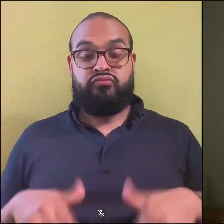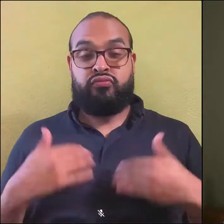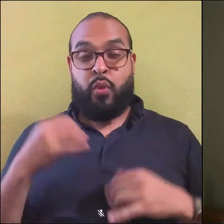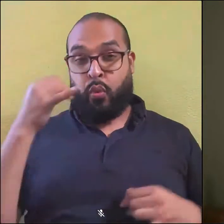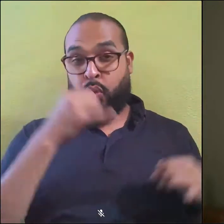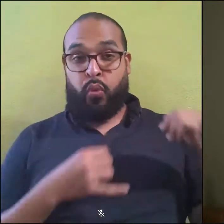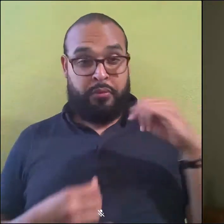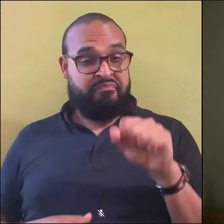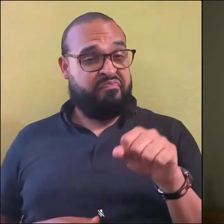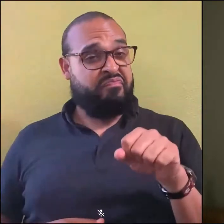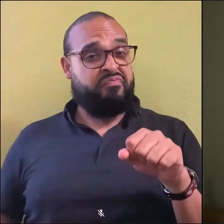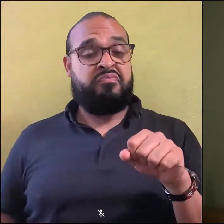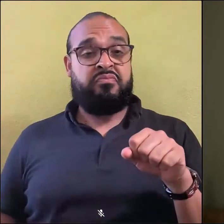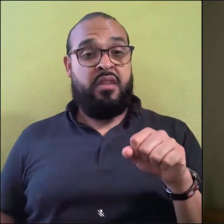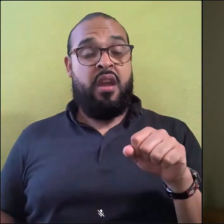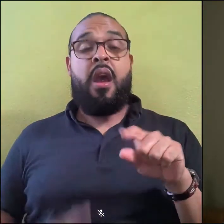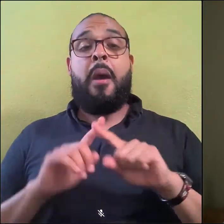But again, it's not any more special